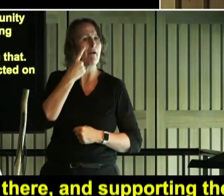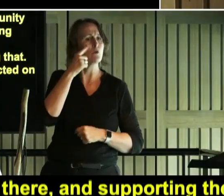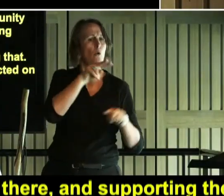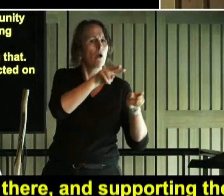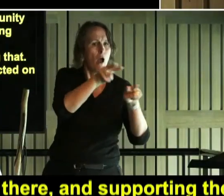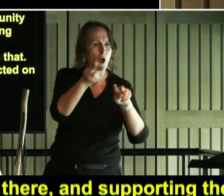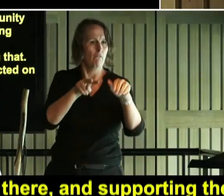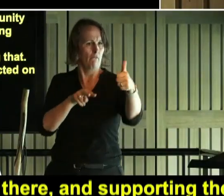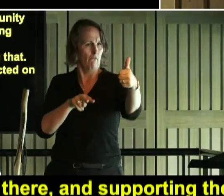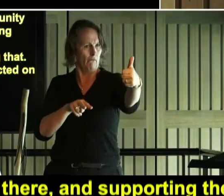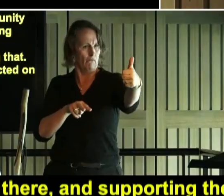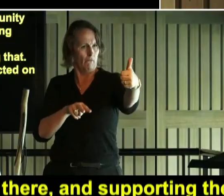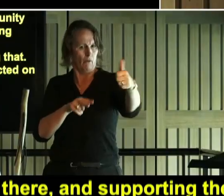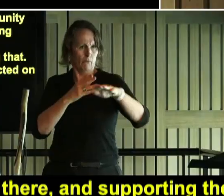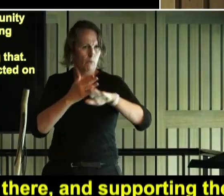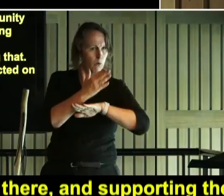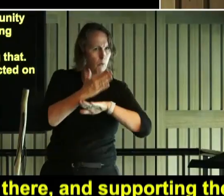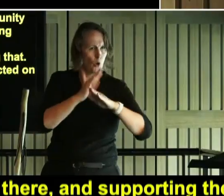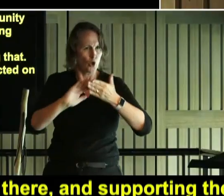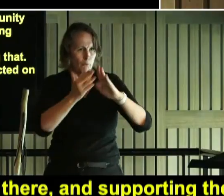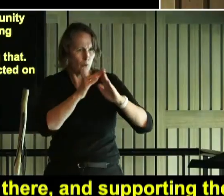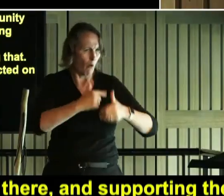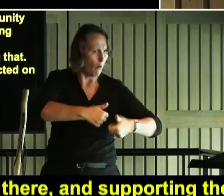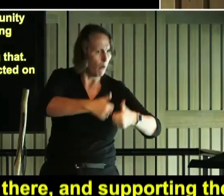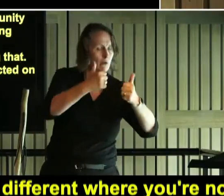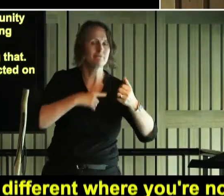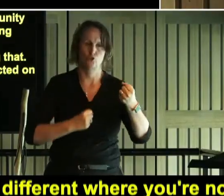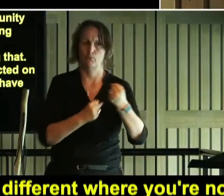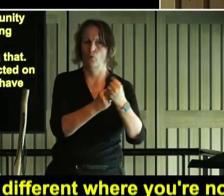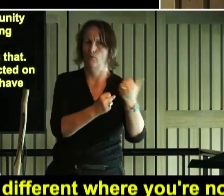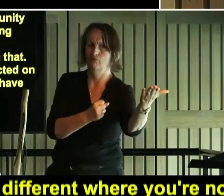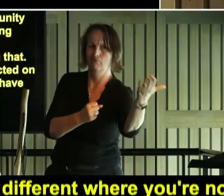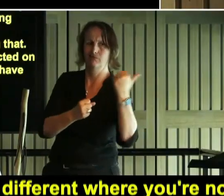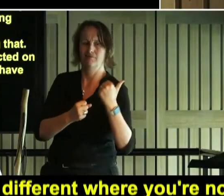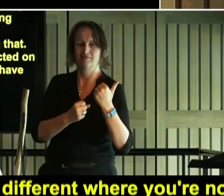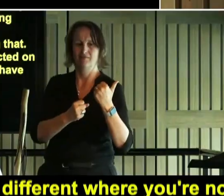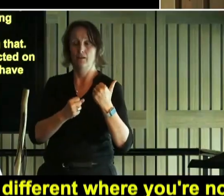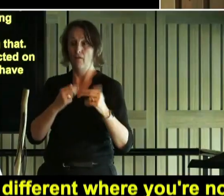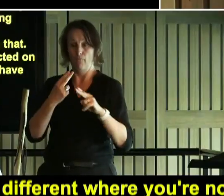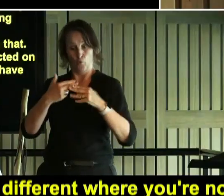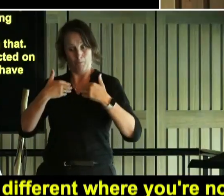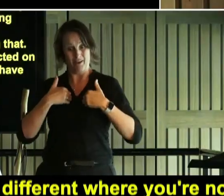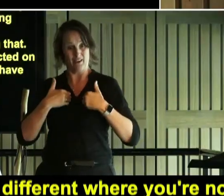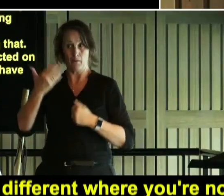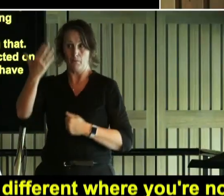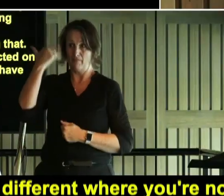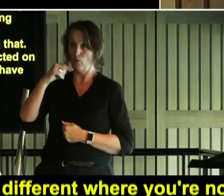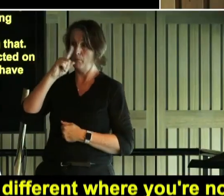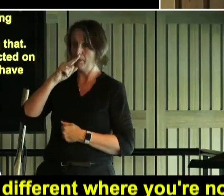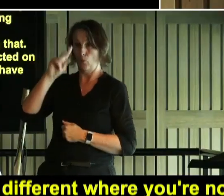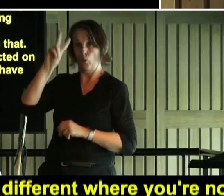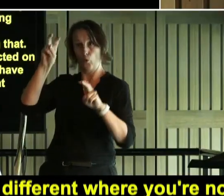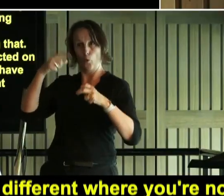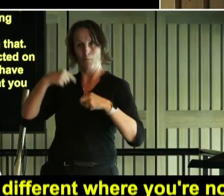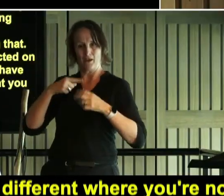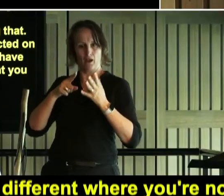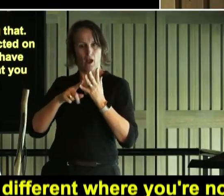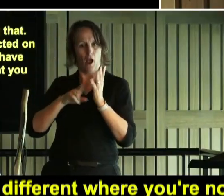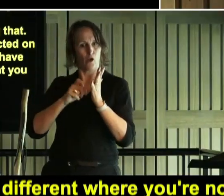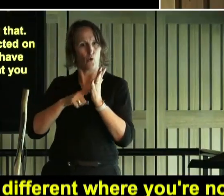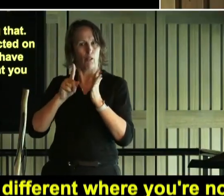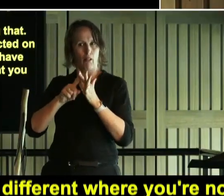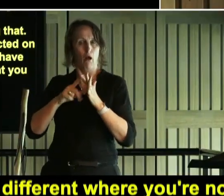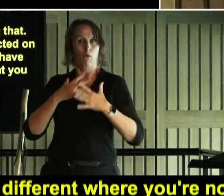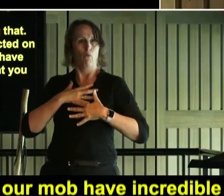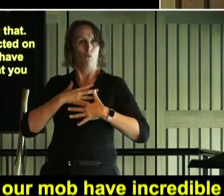community and how you support. For me, it was a massive honour when I was started to be referred to as uncle in community, because that, to me, was a massive honour that I